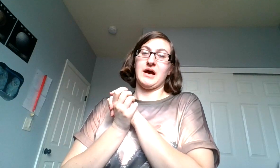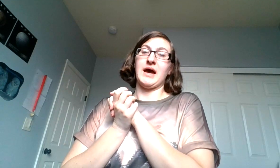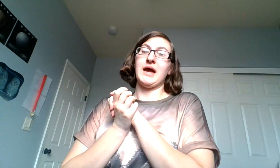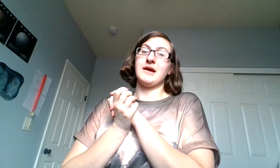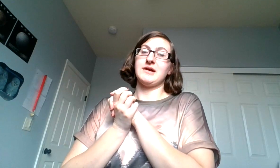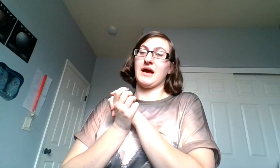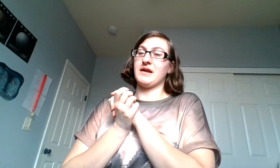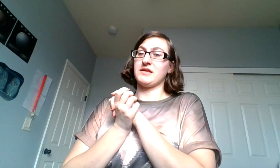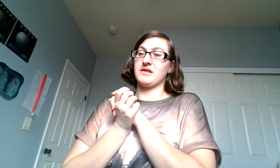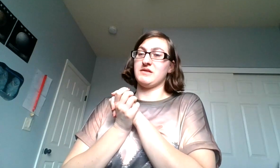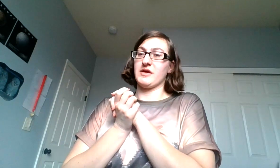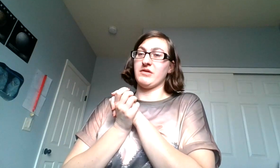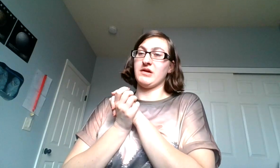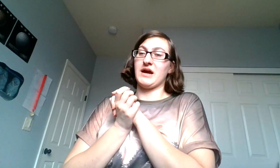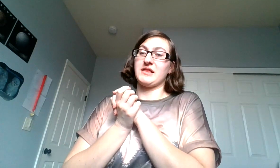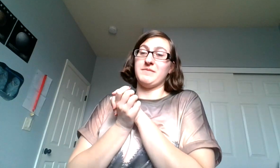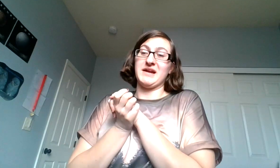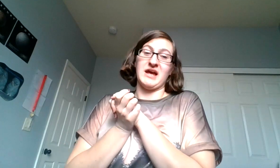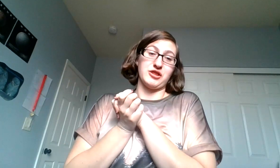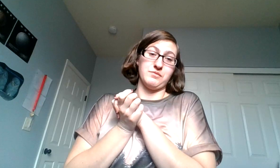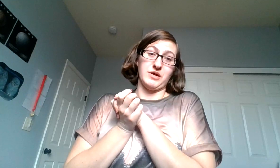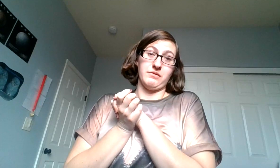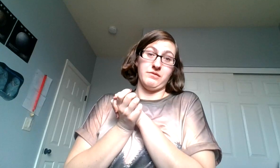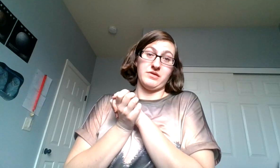I'm gonna to show you guys my dance moves.